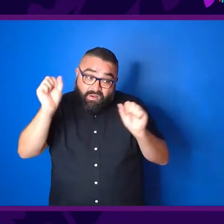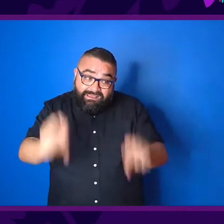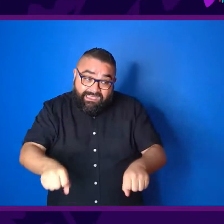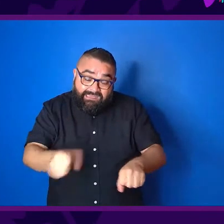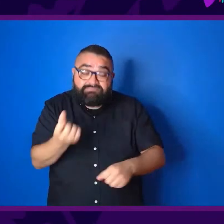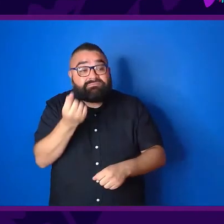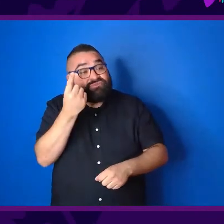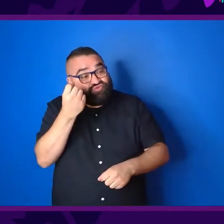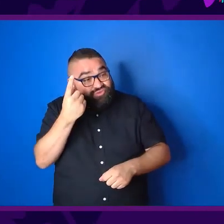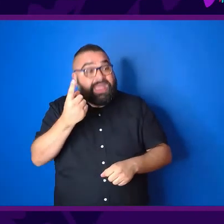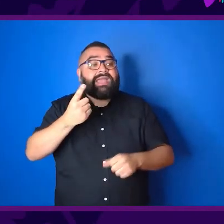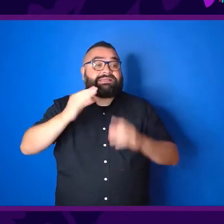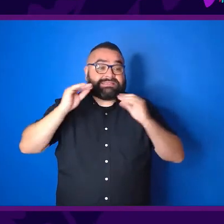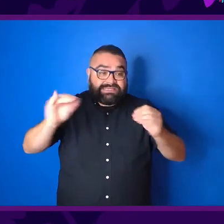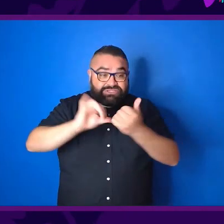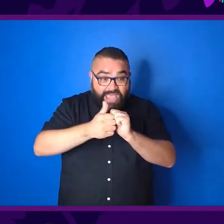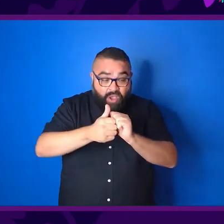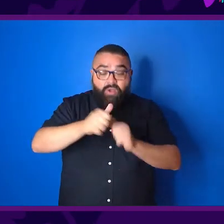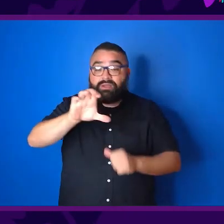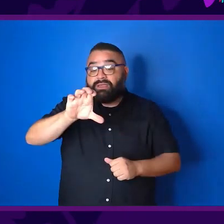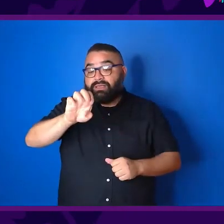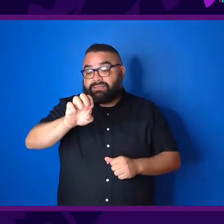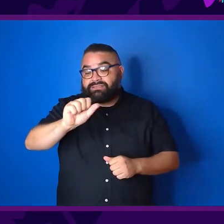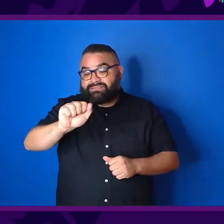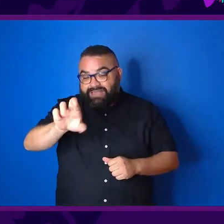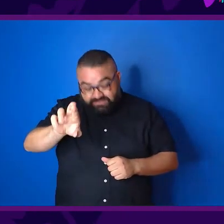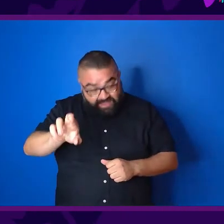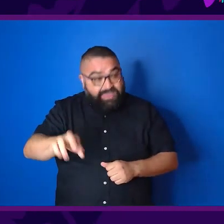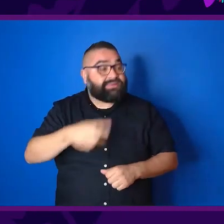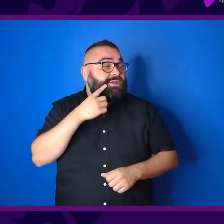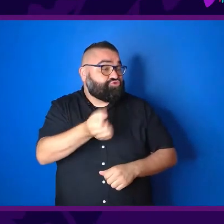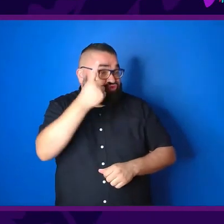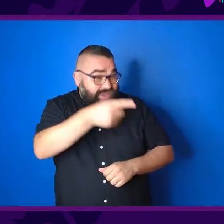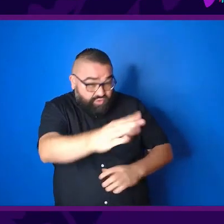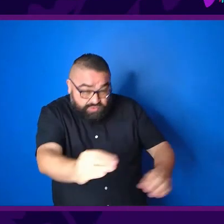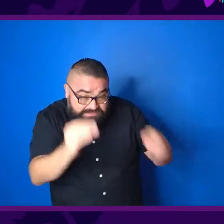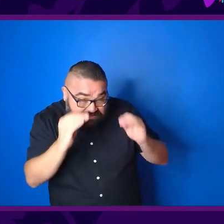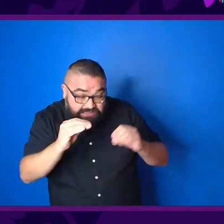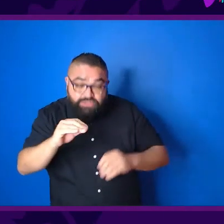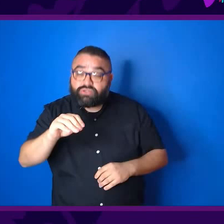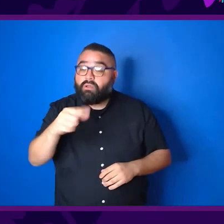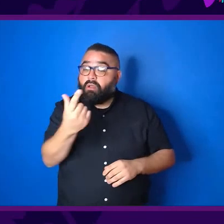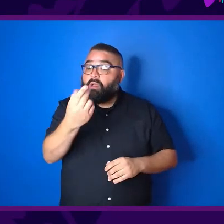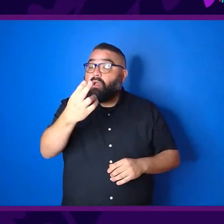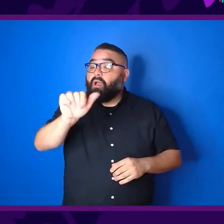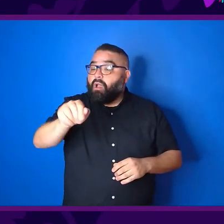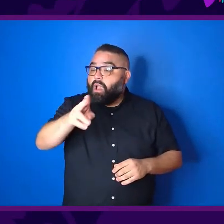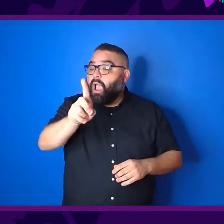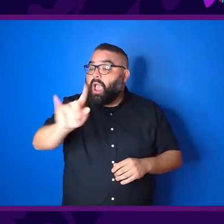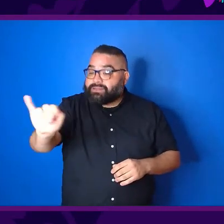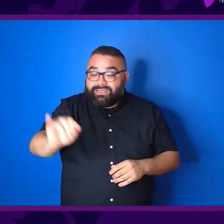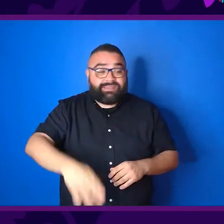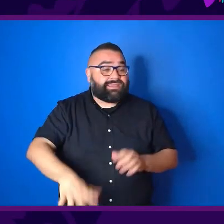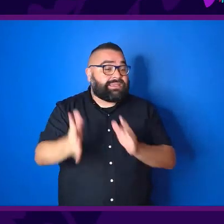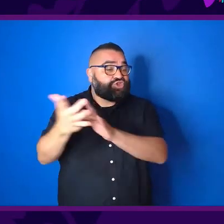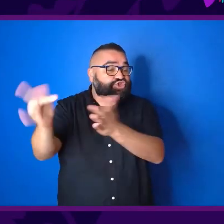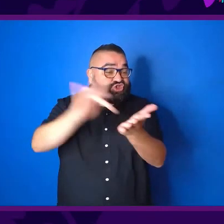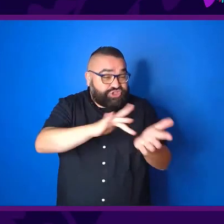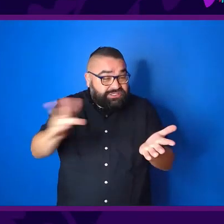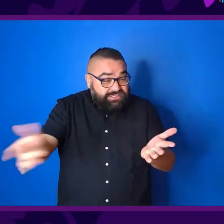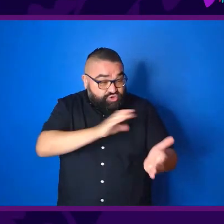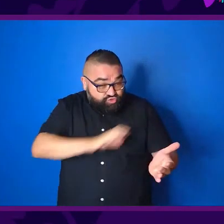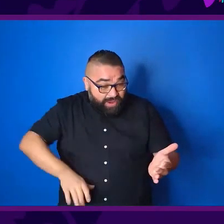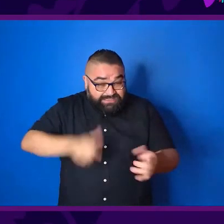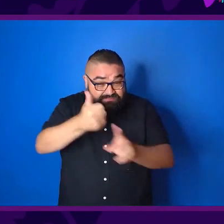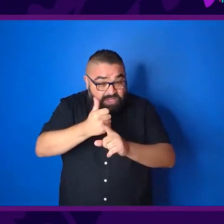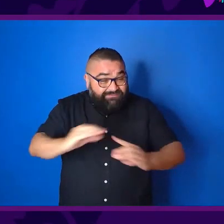the teachings that you gave us, the teachings that Gandhi gave us, that Jesus Christ gave us. We know these things, and